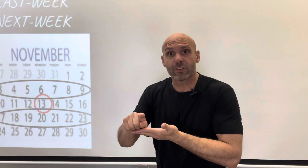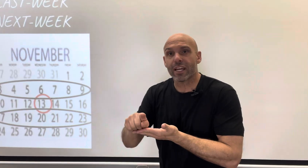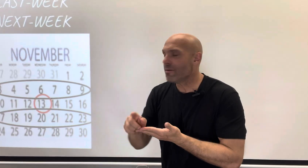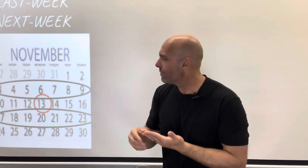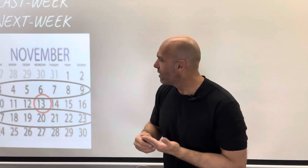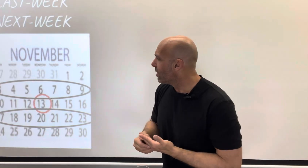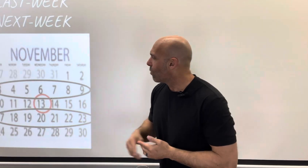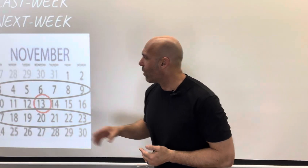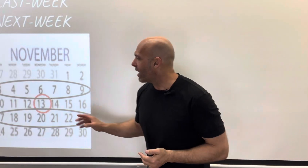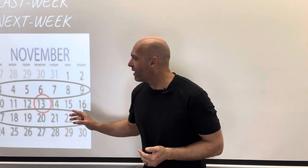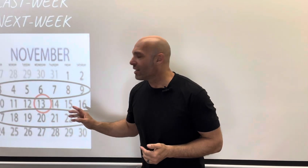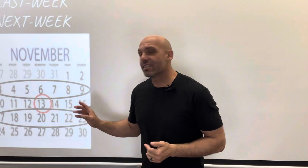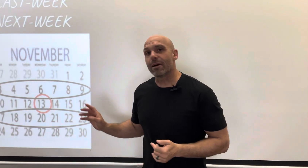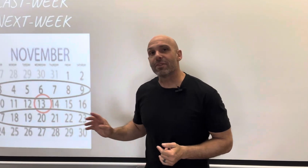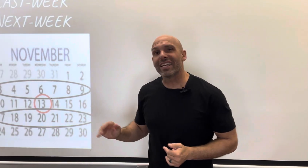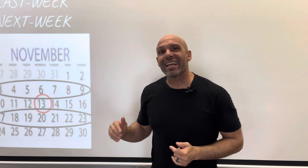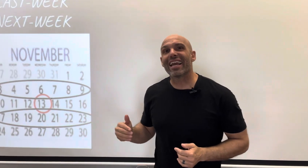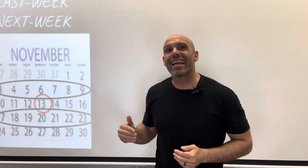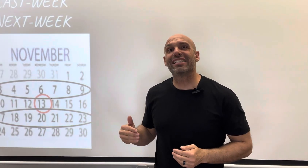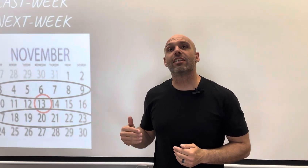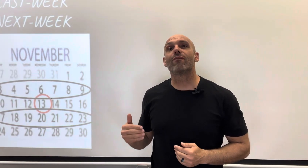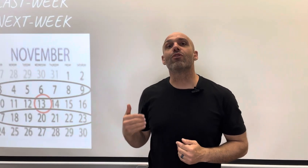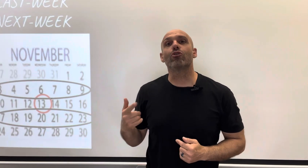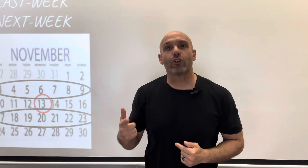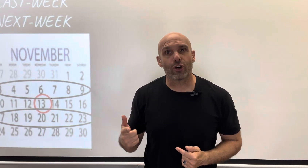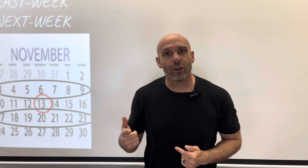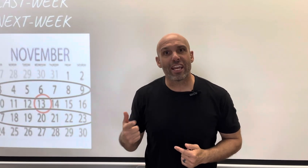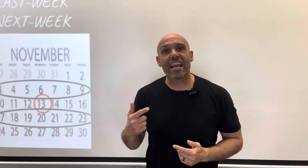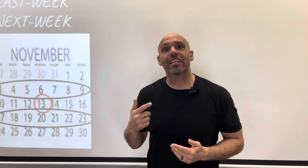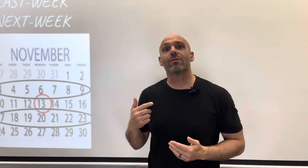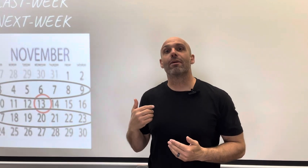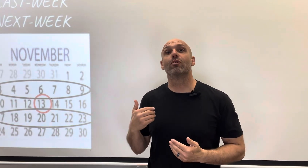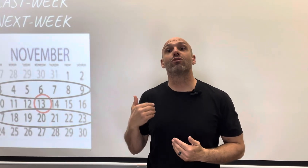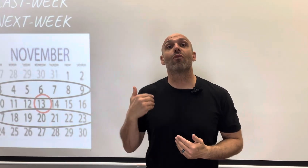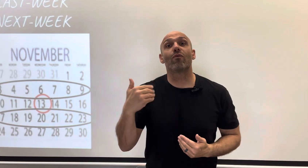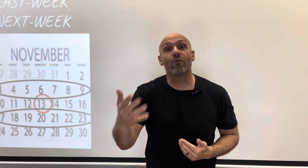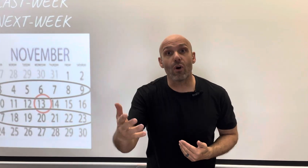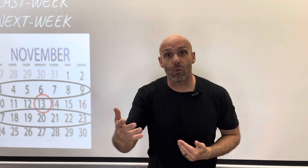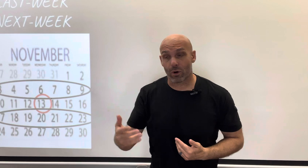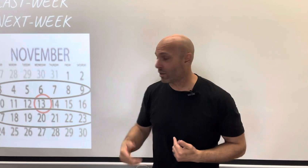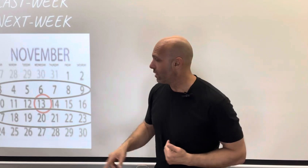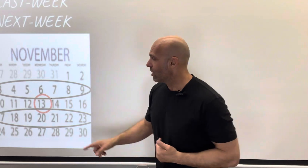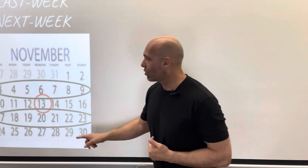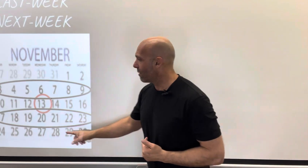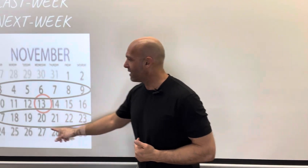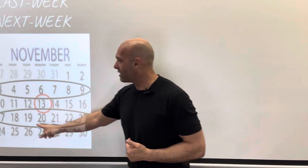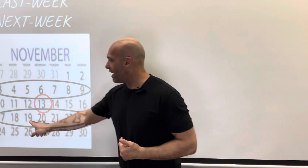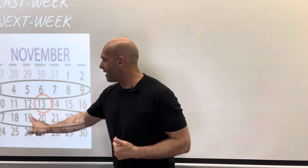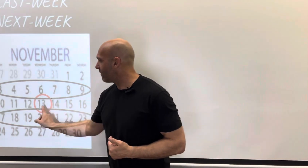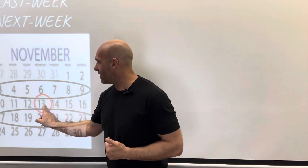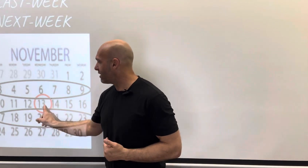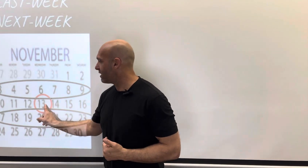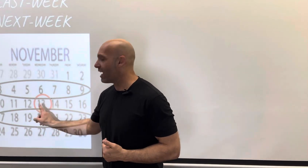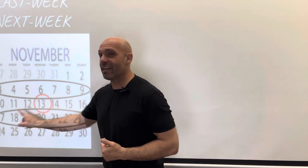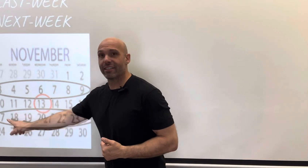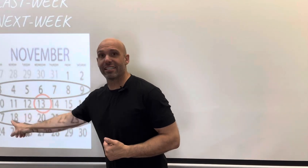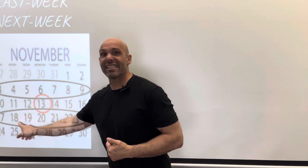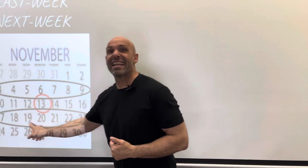okay? When something is in the future, it moves forward. So I'm going to sign, if this is today, this is